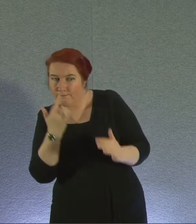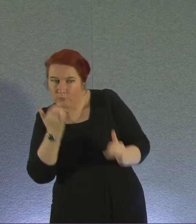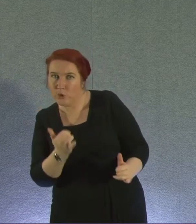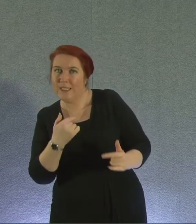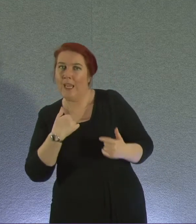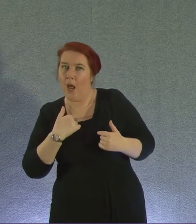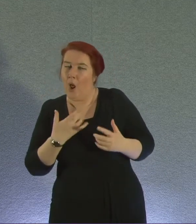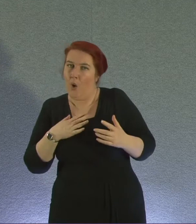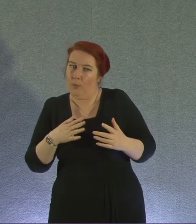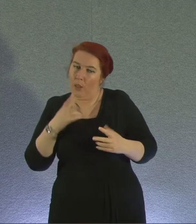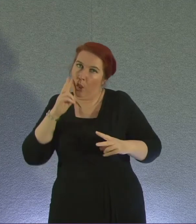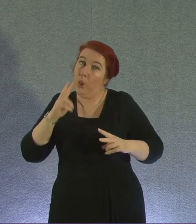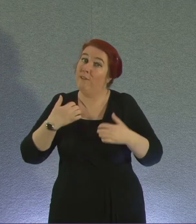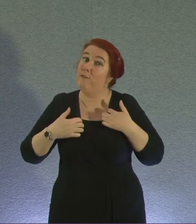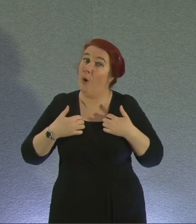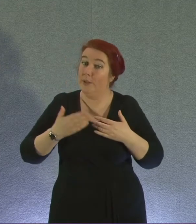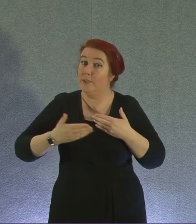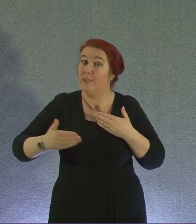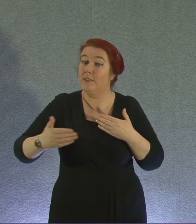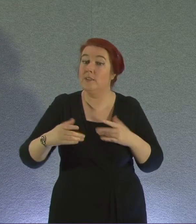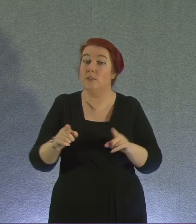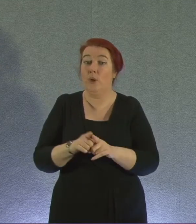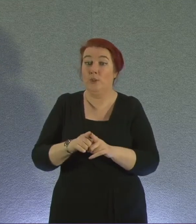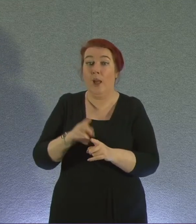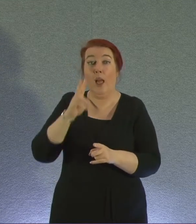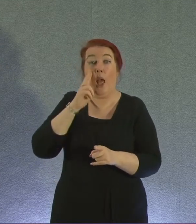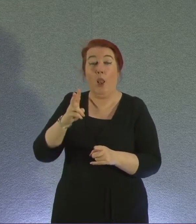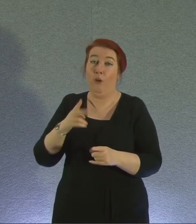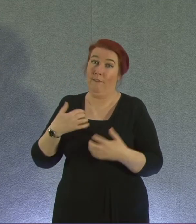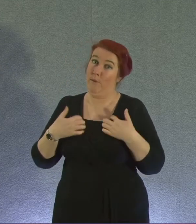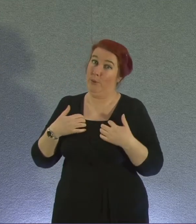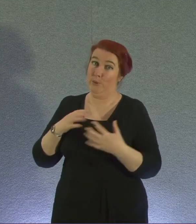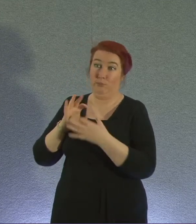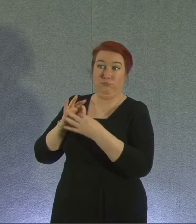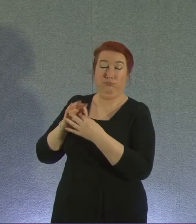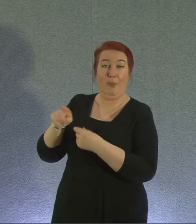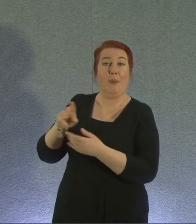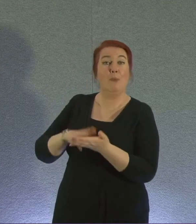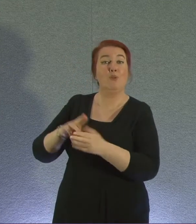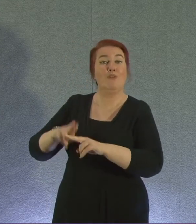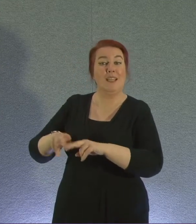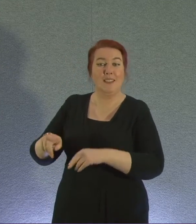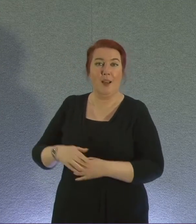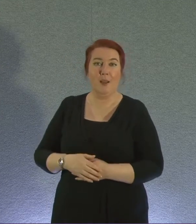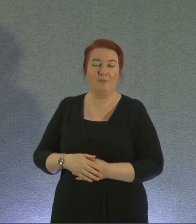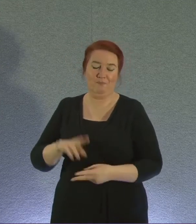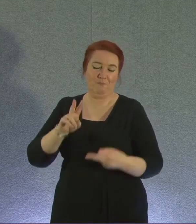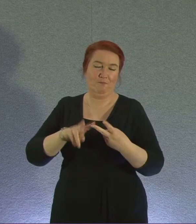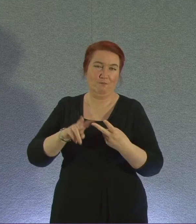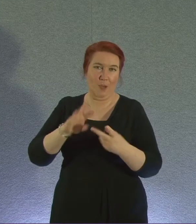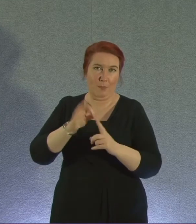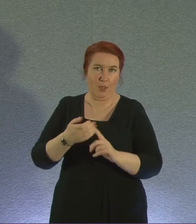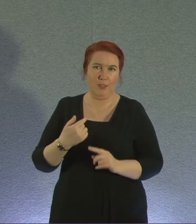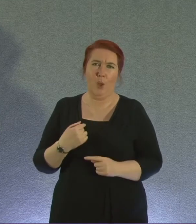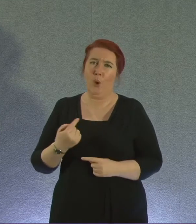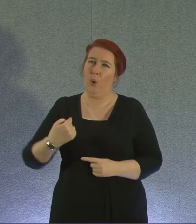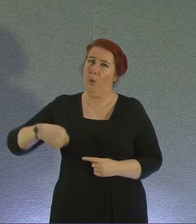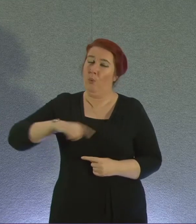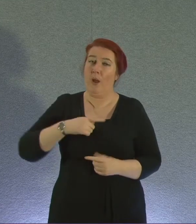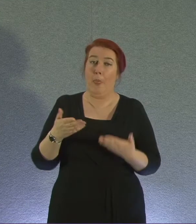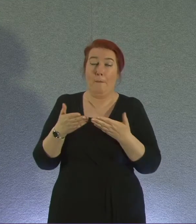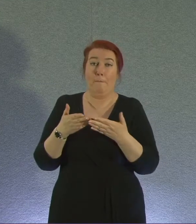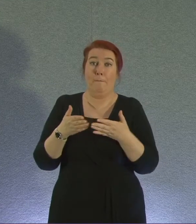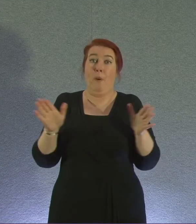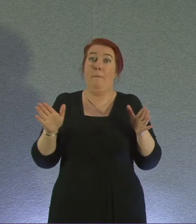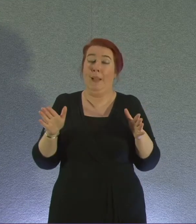to doing so. I even look forward to close engagement with Murdo Fraser. Secondly, we are the public tip of a very, very